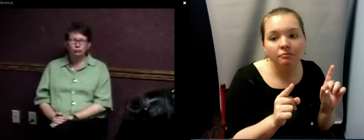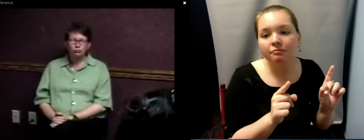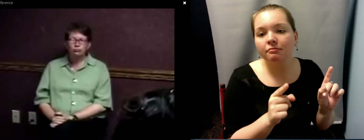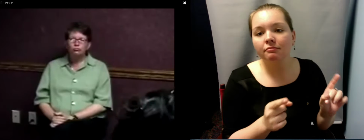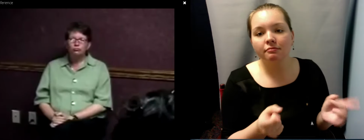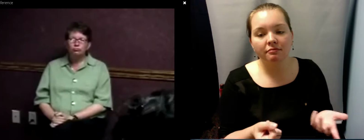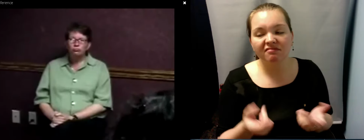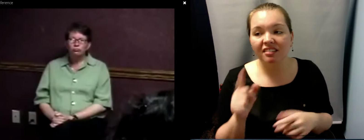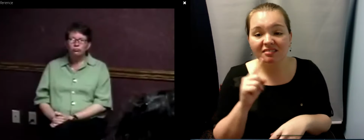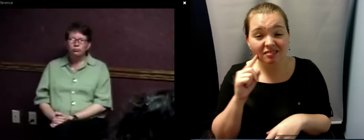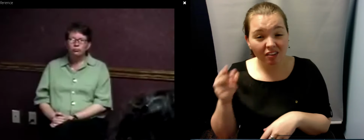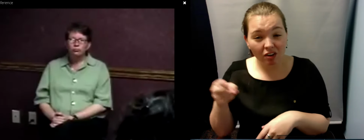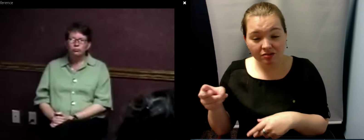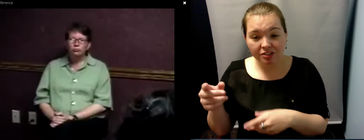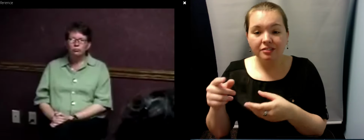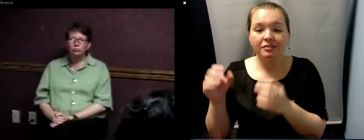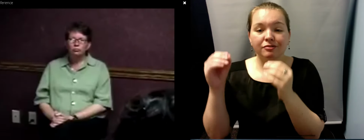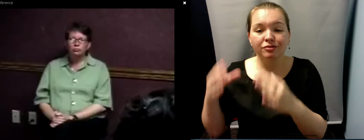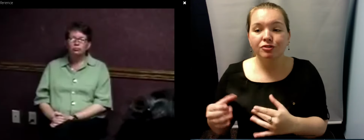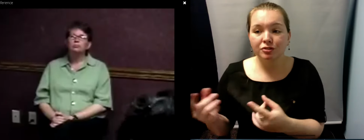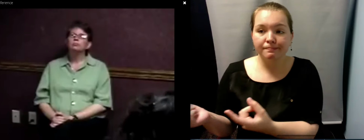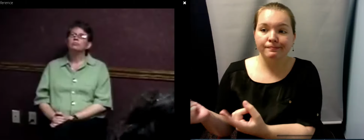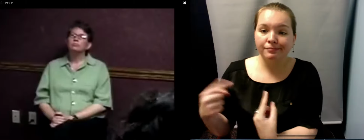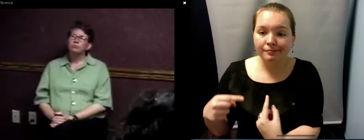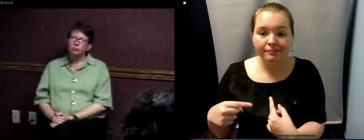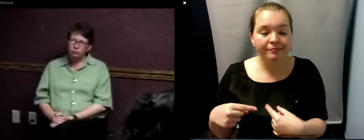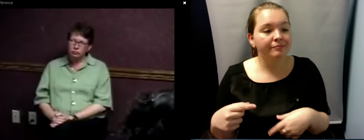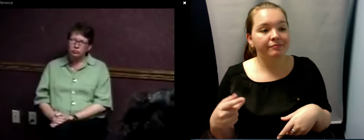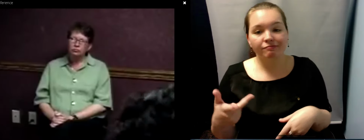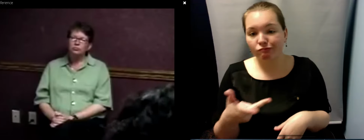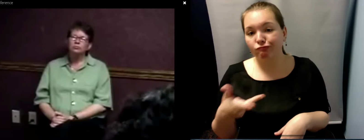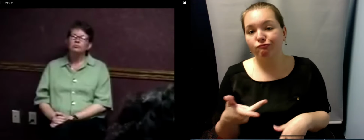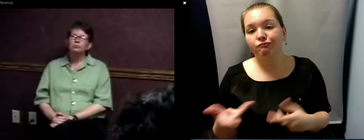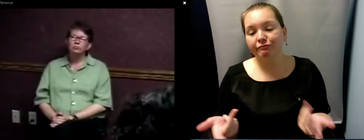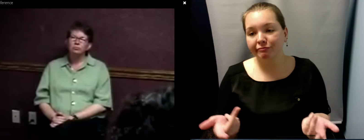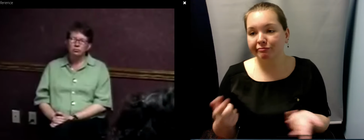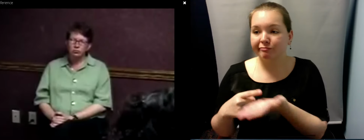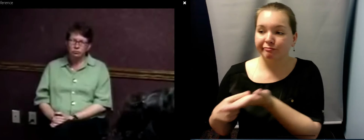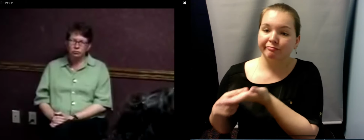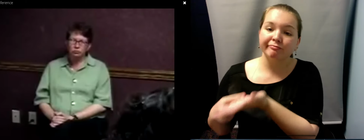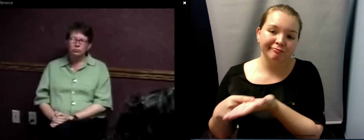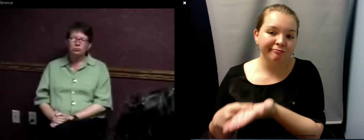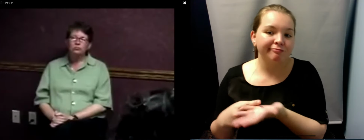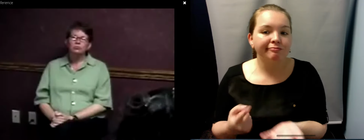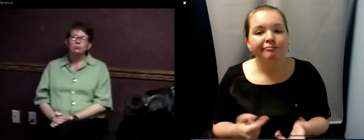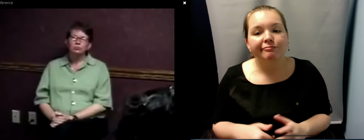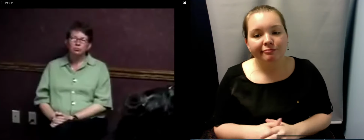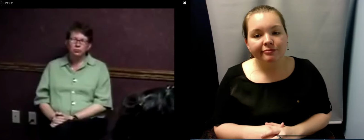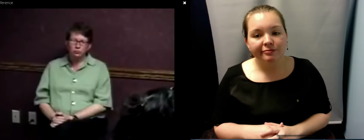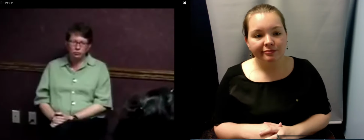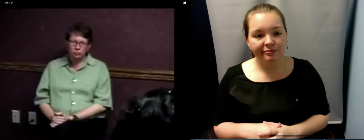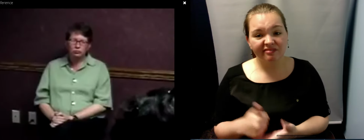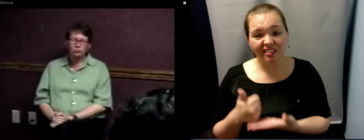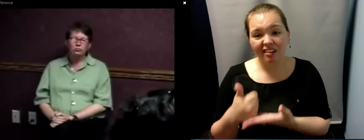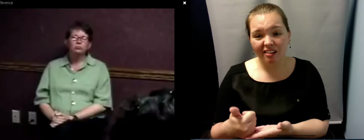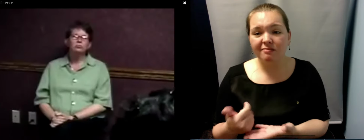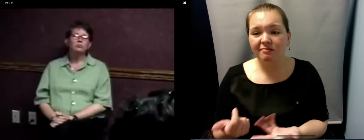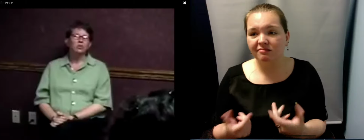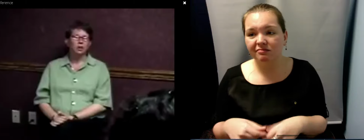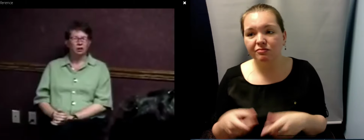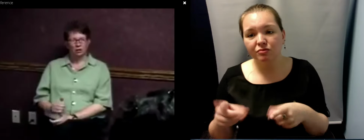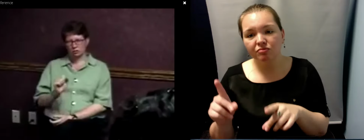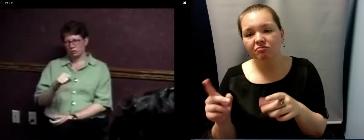teacher of the deaf and hard of hearing coming in, and she will certainly talk to me about what other strategies I can have, or I can use during those